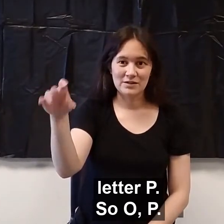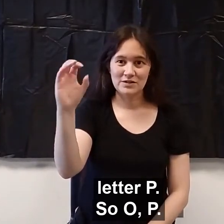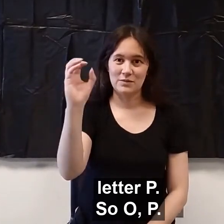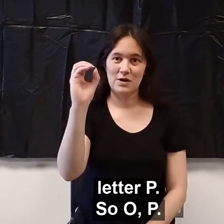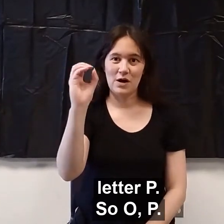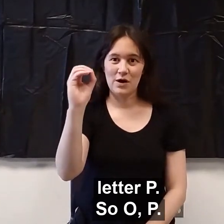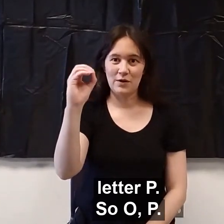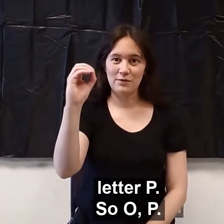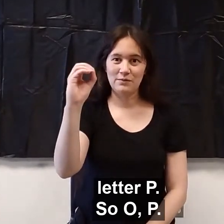So O,